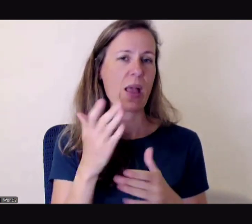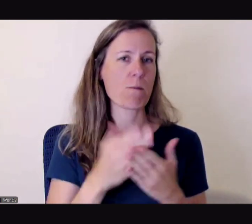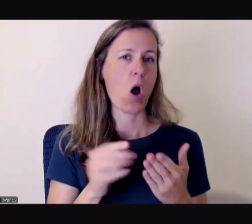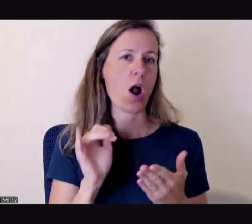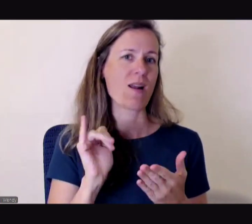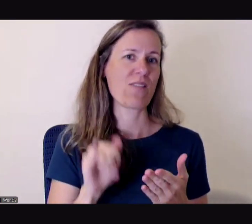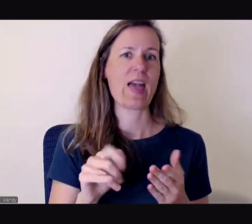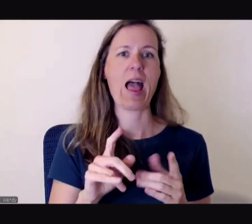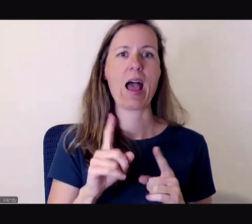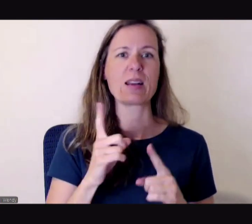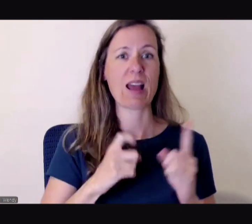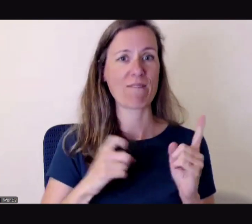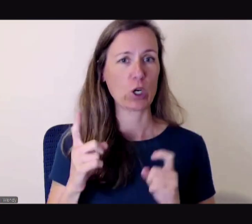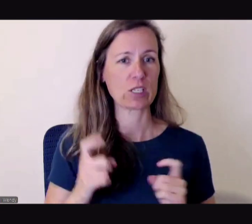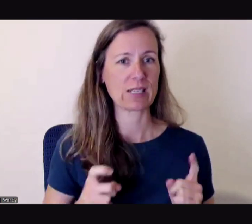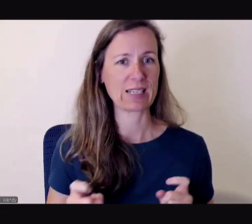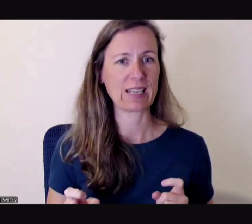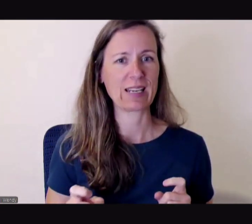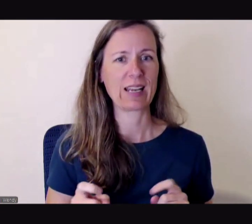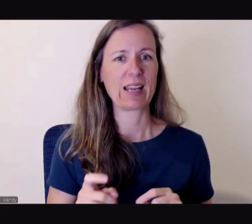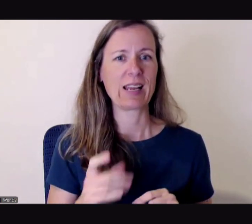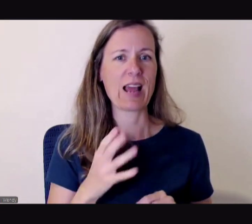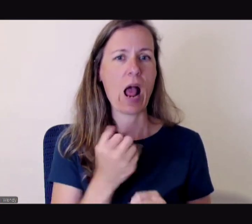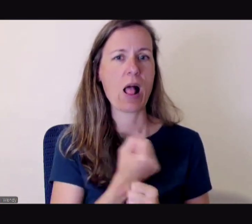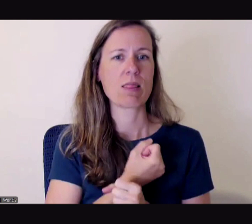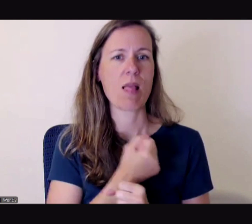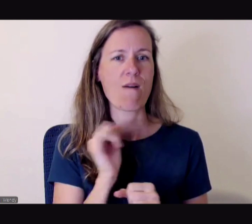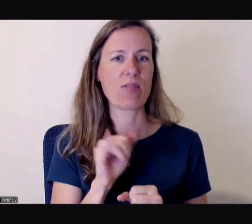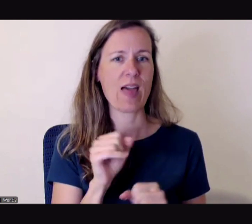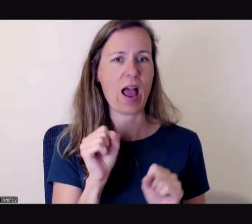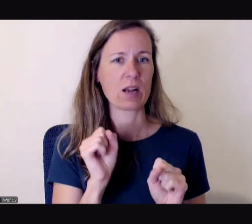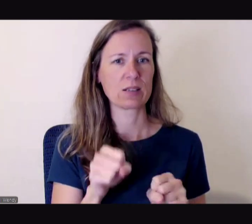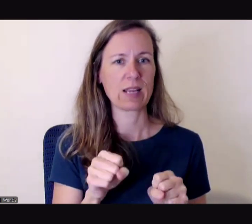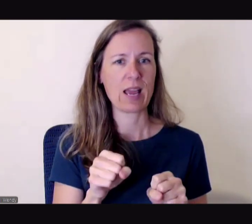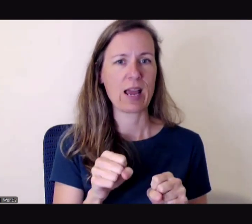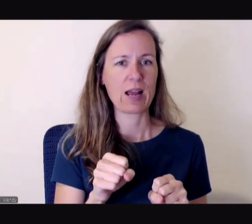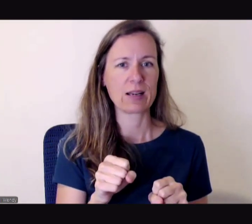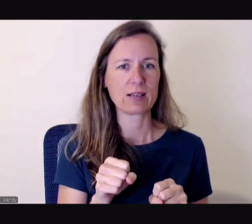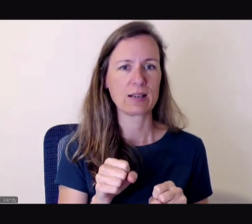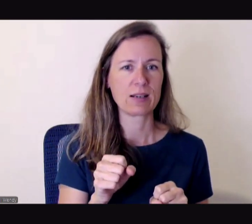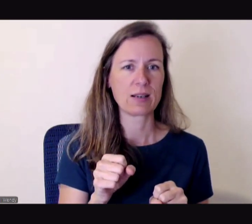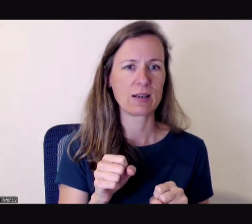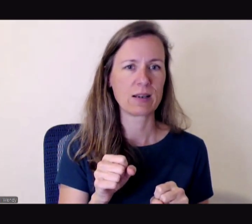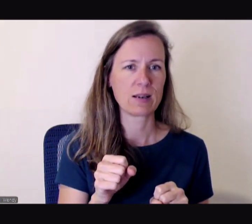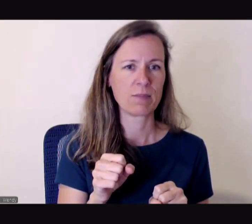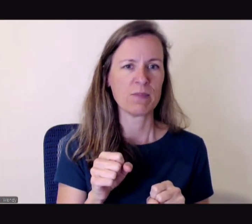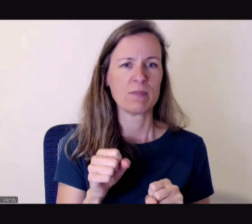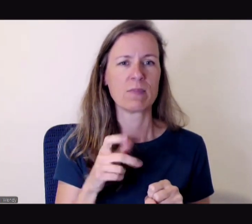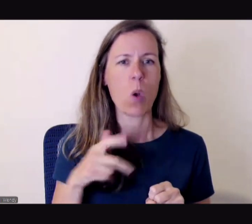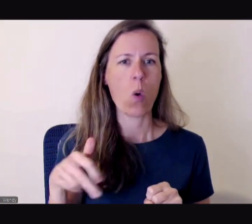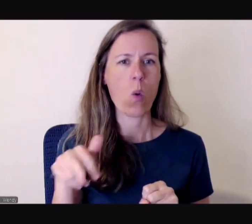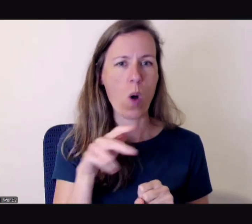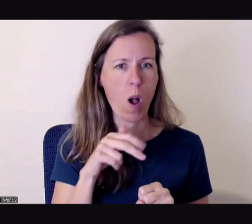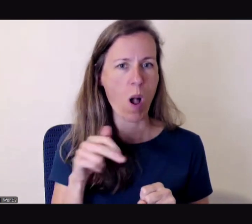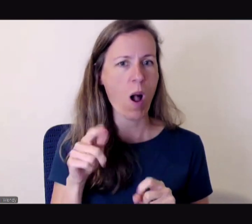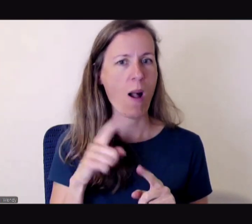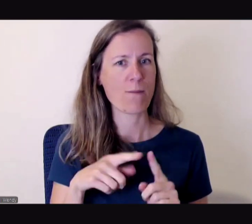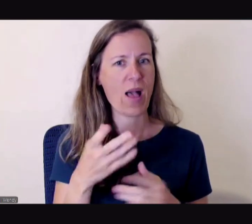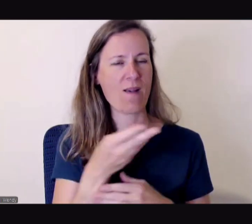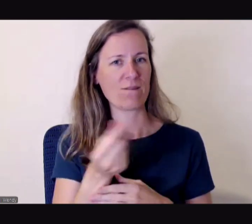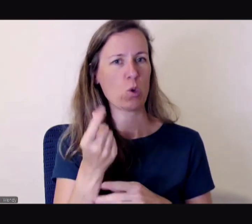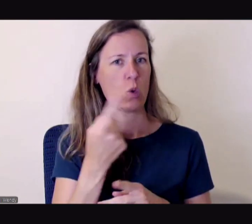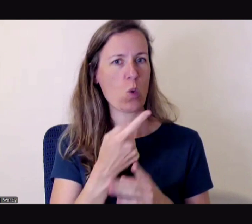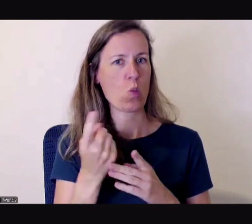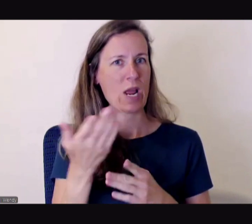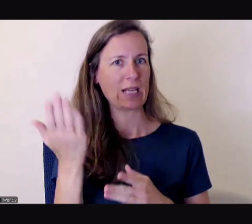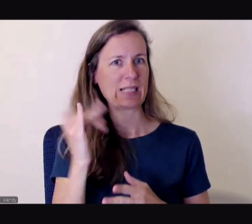worried. But I will tell you that in the past few weeks, I've been worried about my child walking around the block. And it's not because of